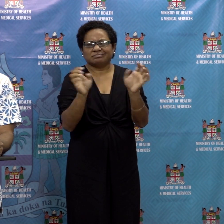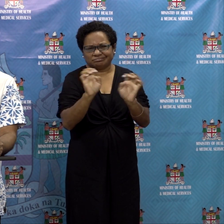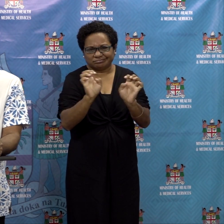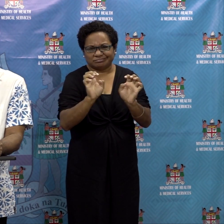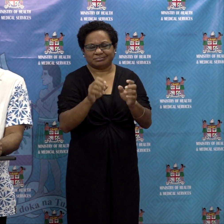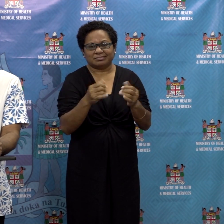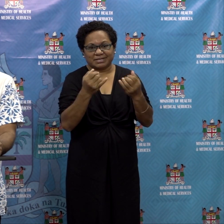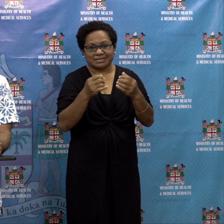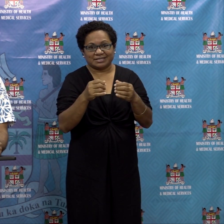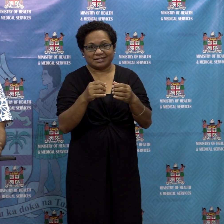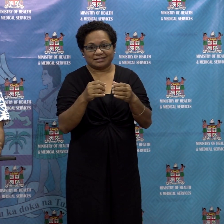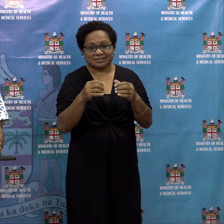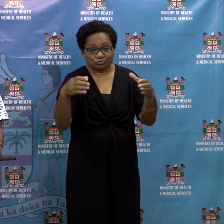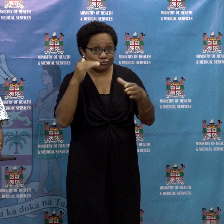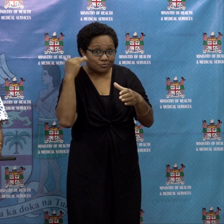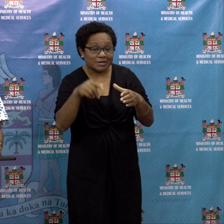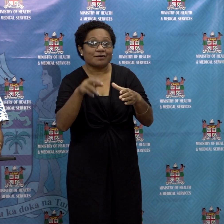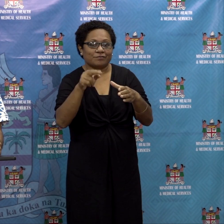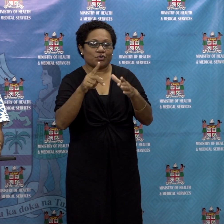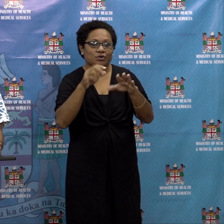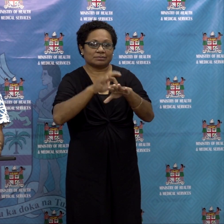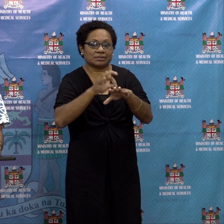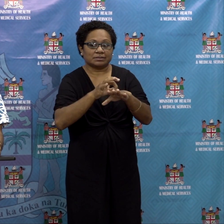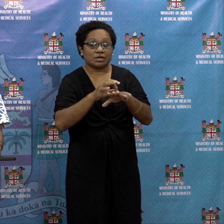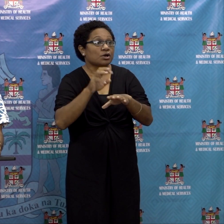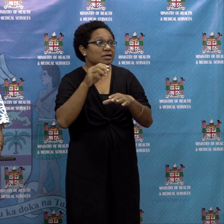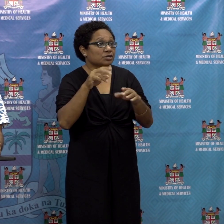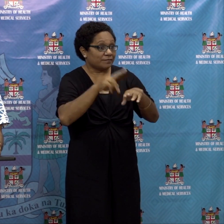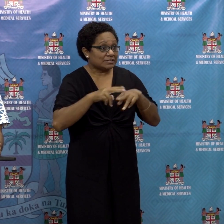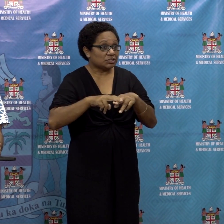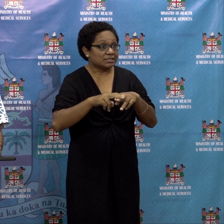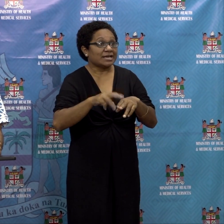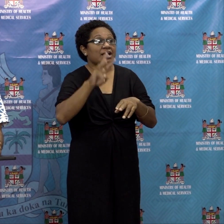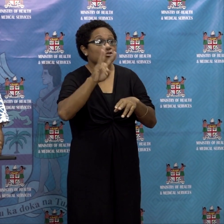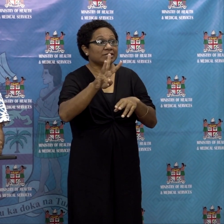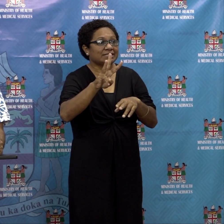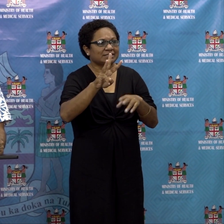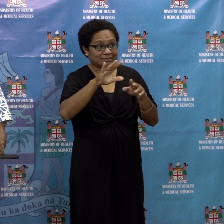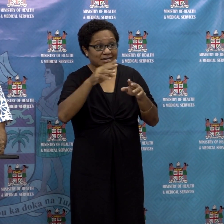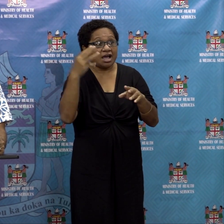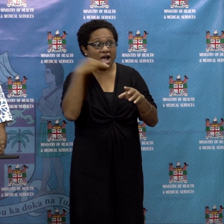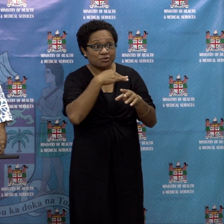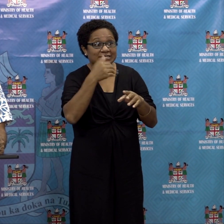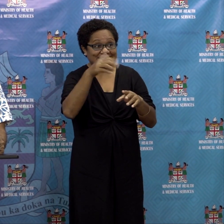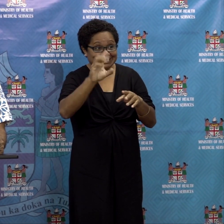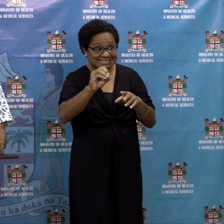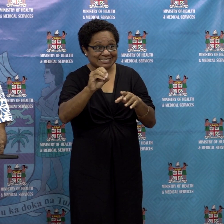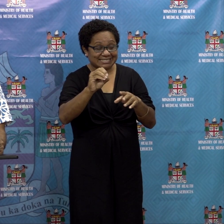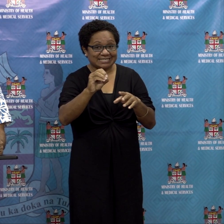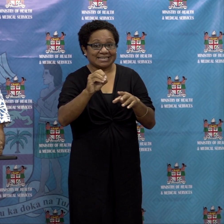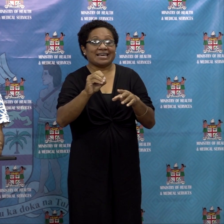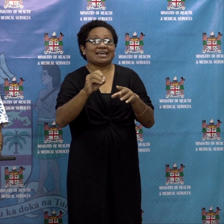So Fiji has had about 360 cases in total since our first case was reported on March 2020, with